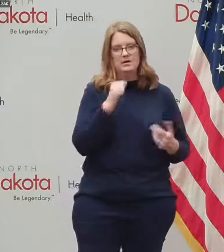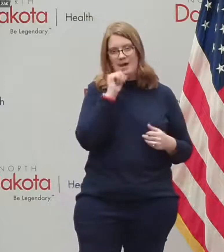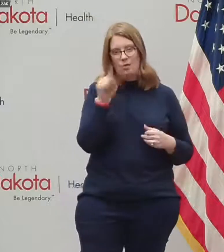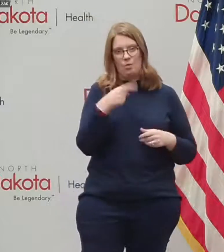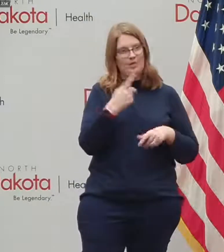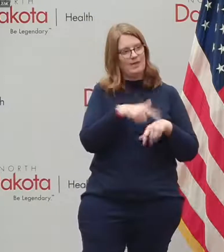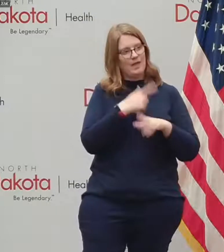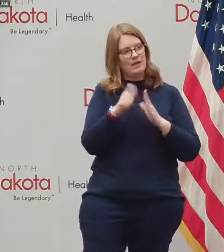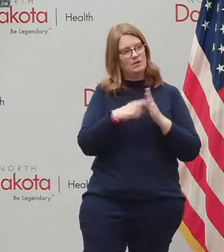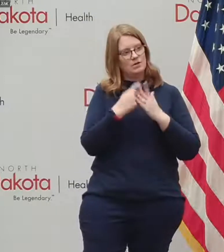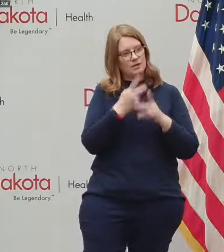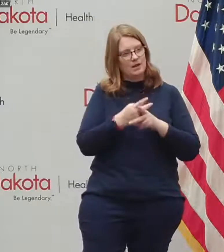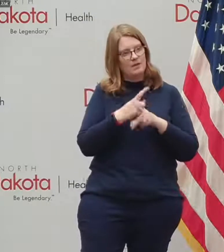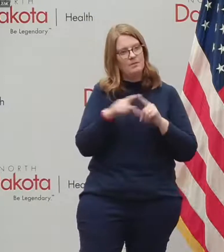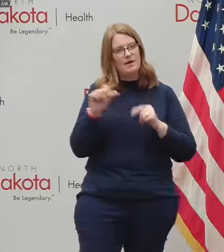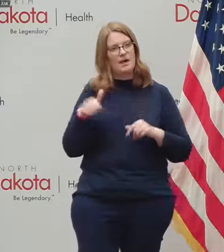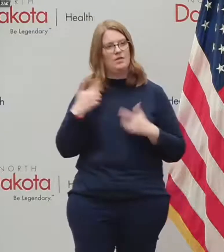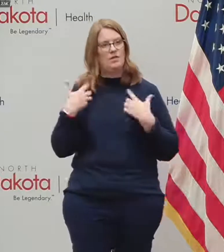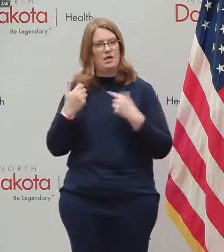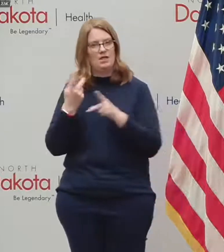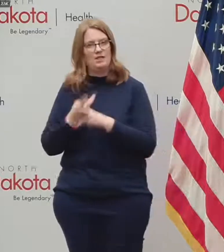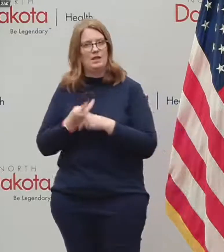in other healthcare settings.